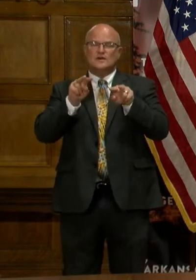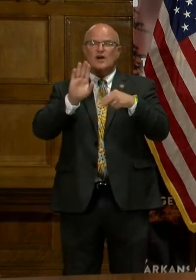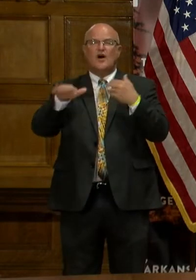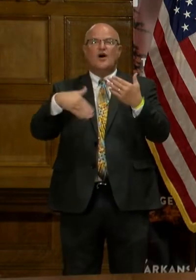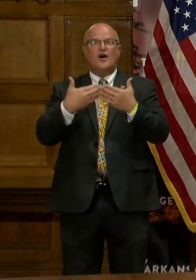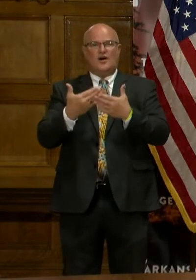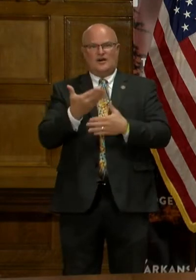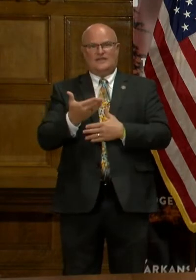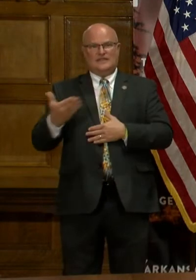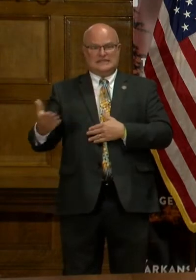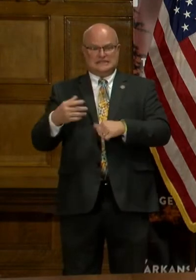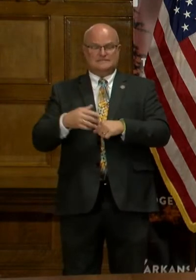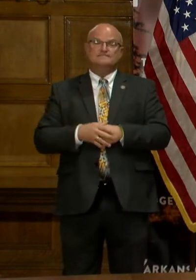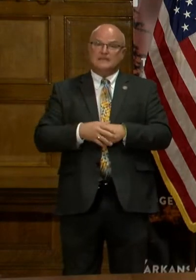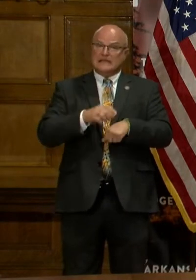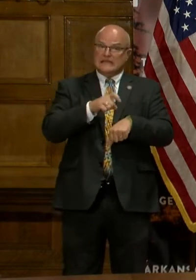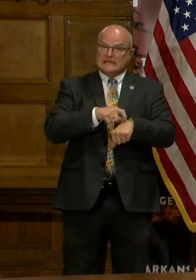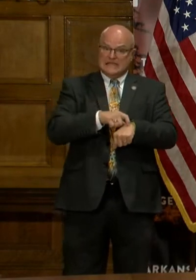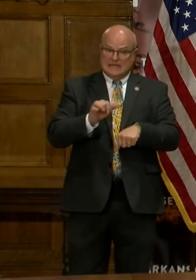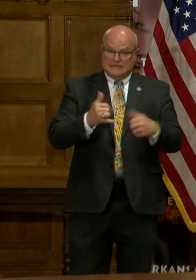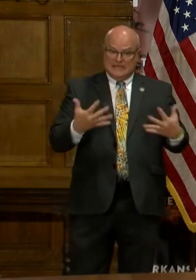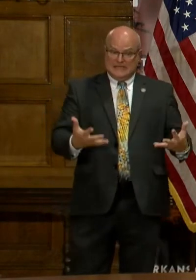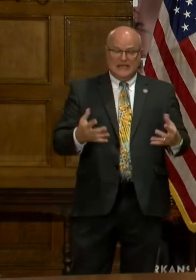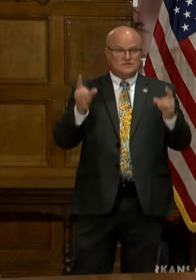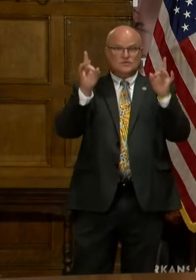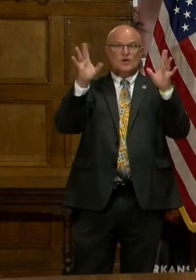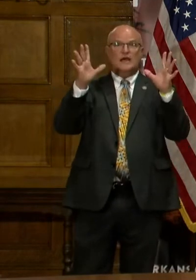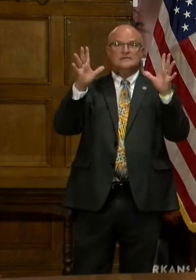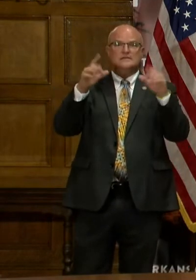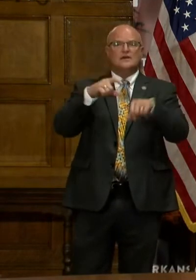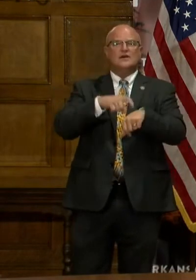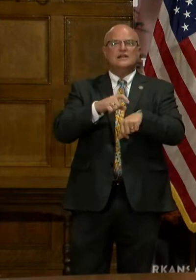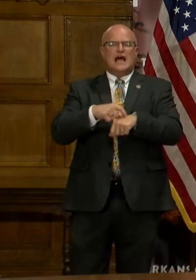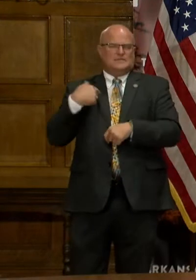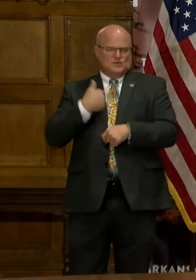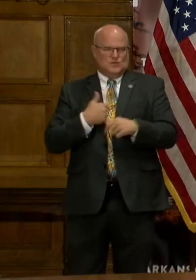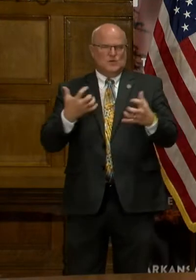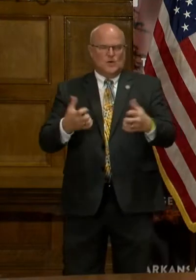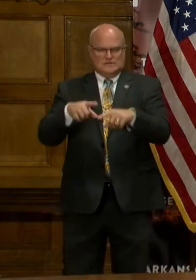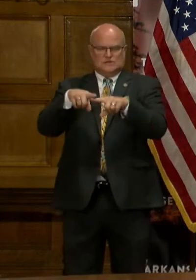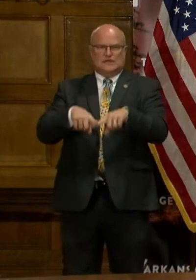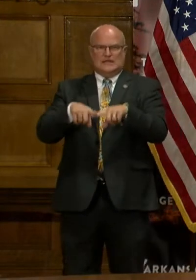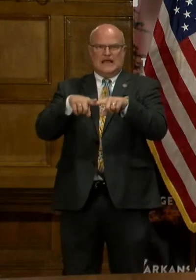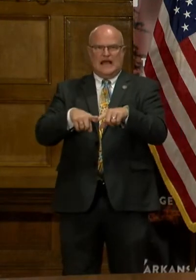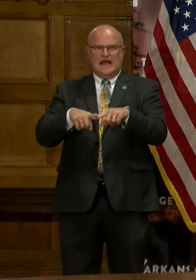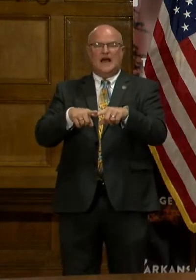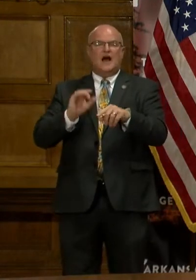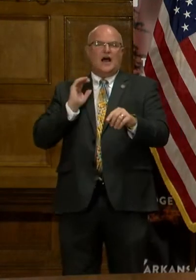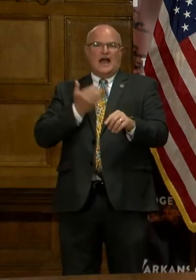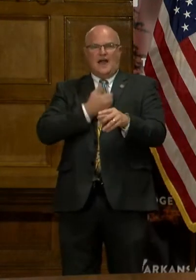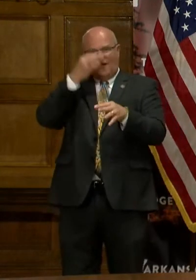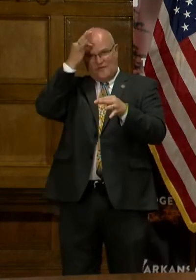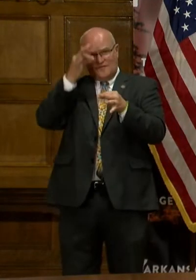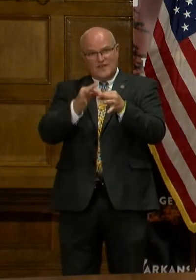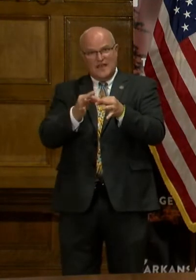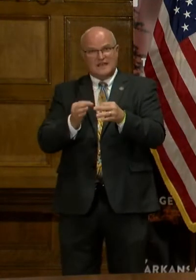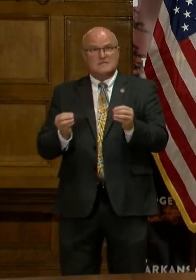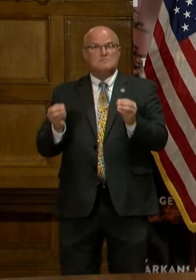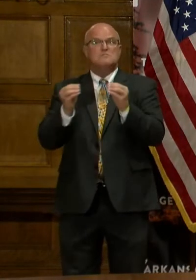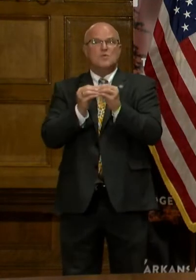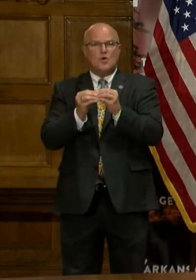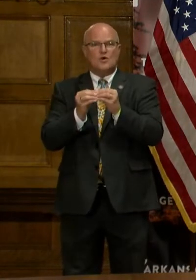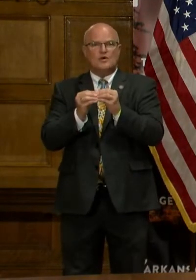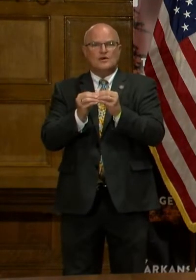these. Times like this, times like crisis, are times when we want to rely on our faith even more, and so the opportunity